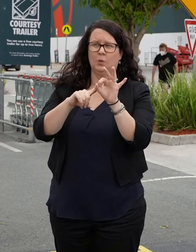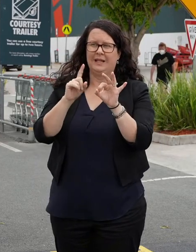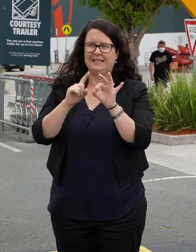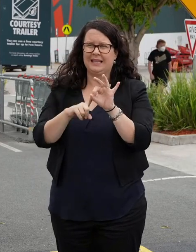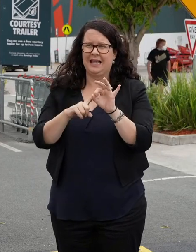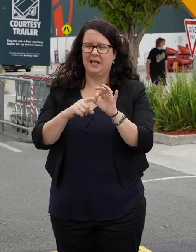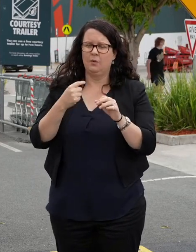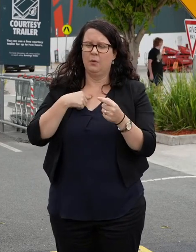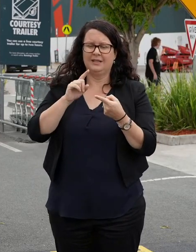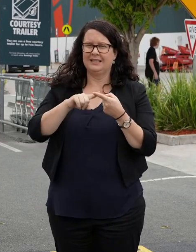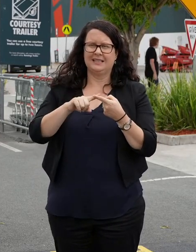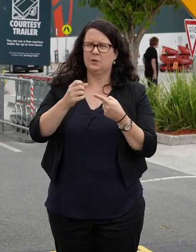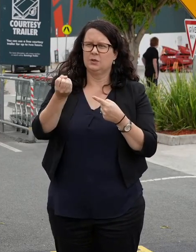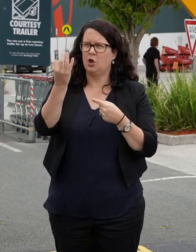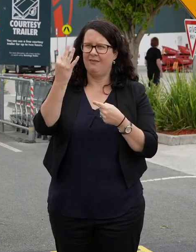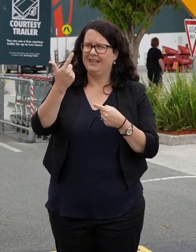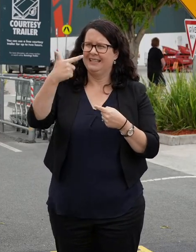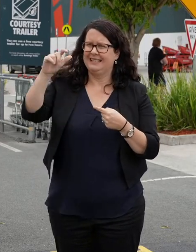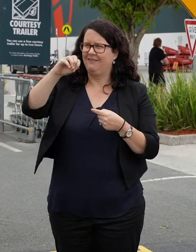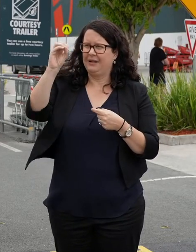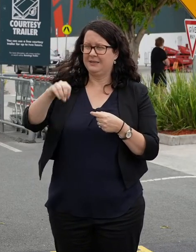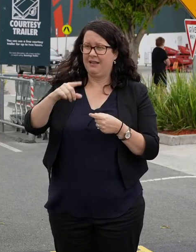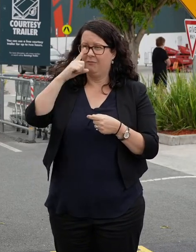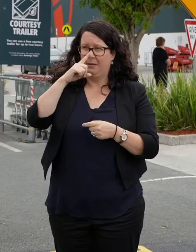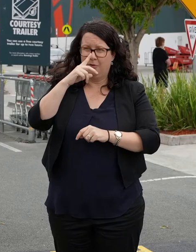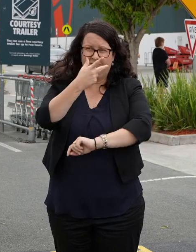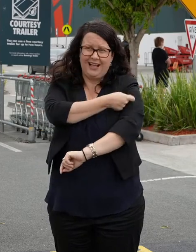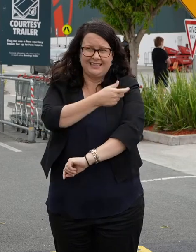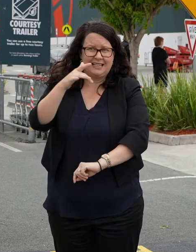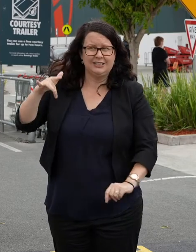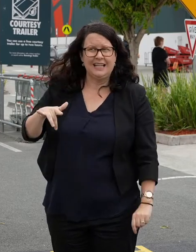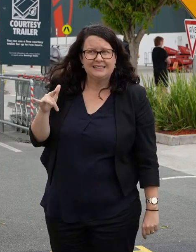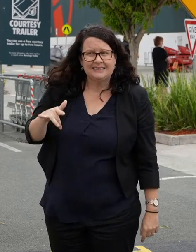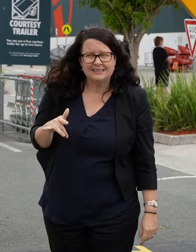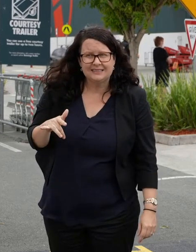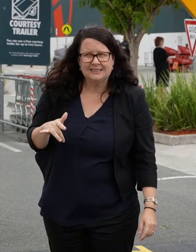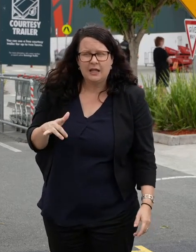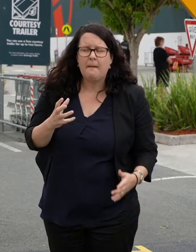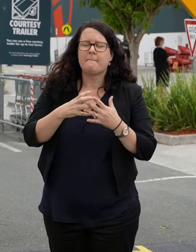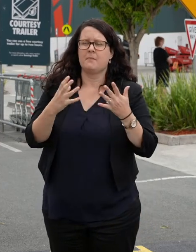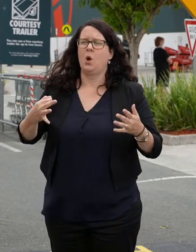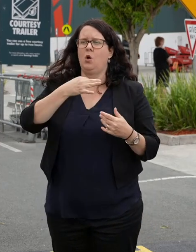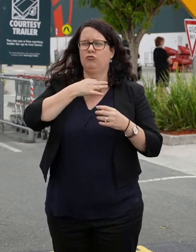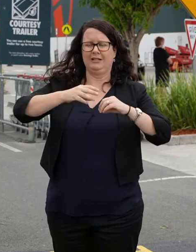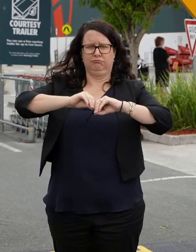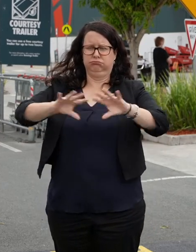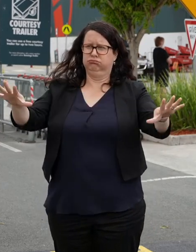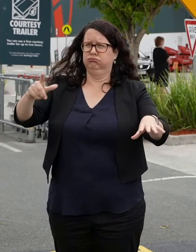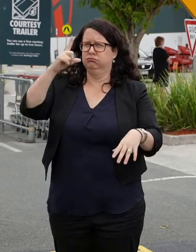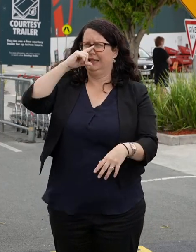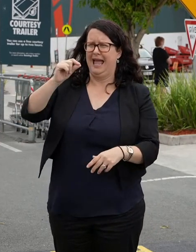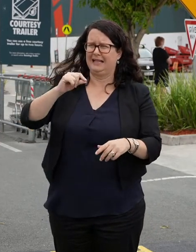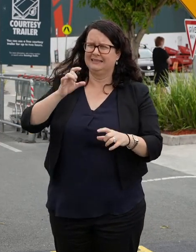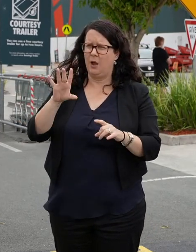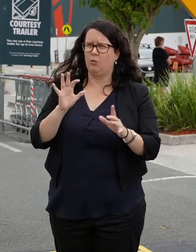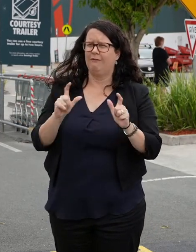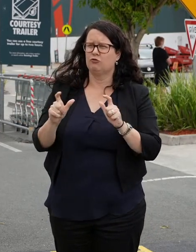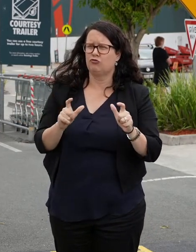have 70% of the eligible population fully vaccinated, the greater the risk. So, it